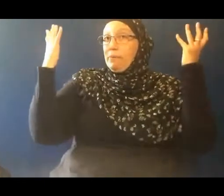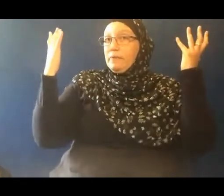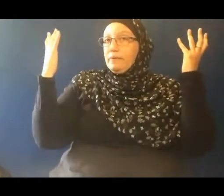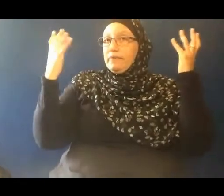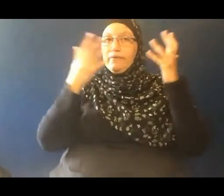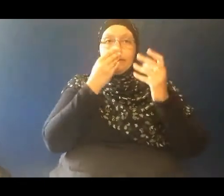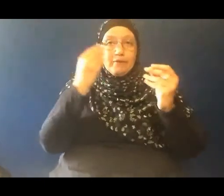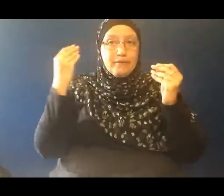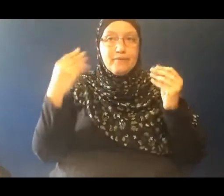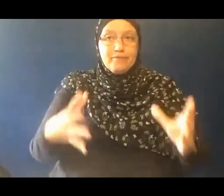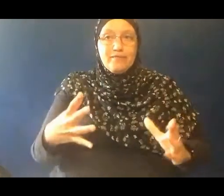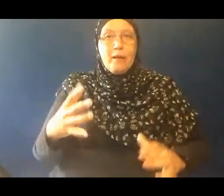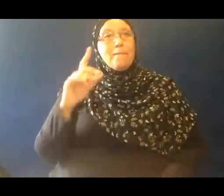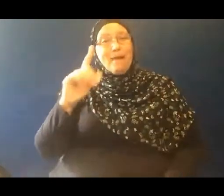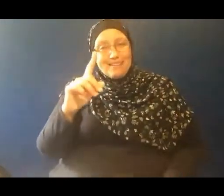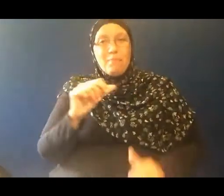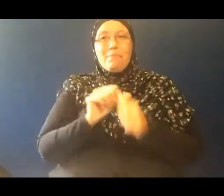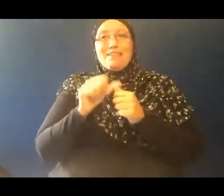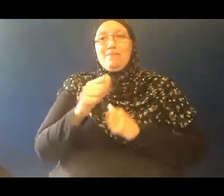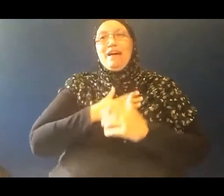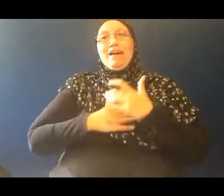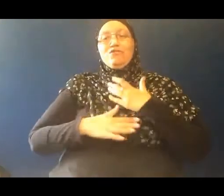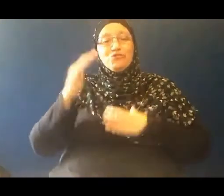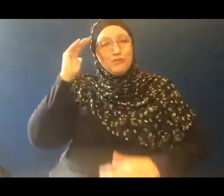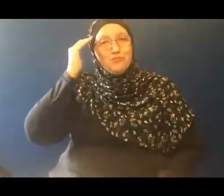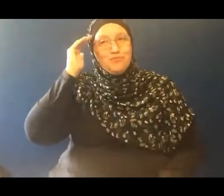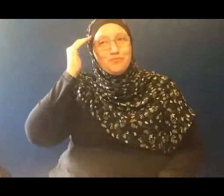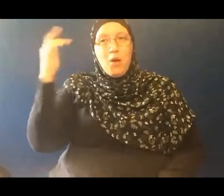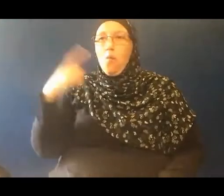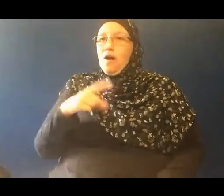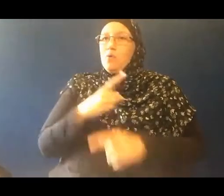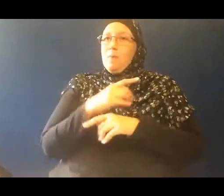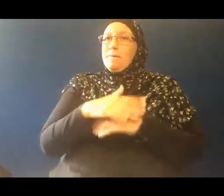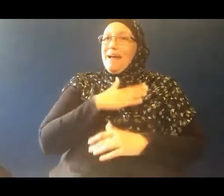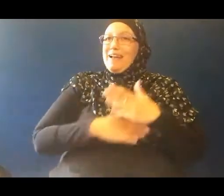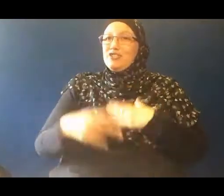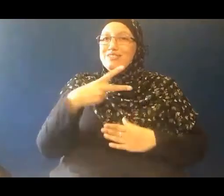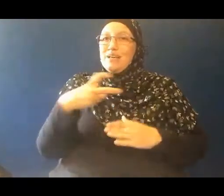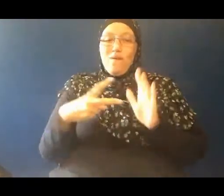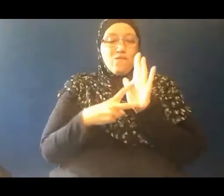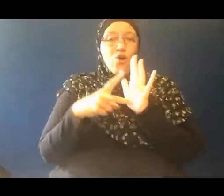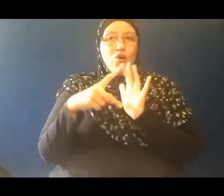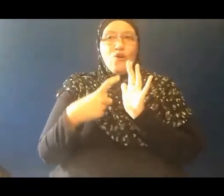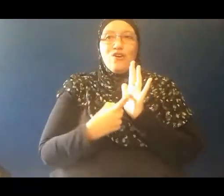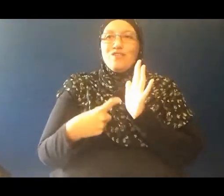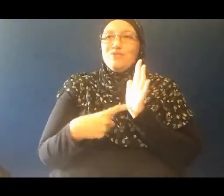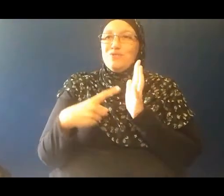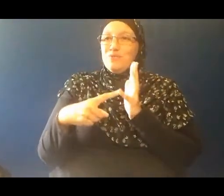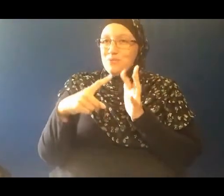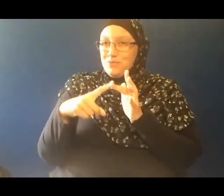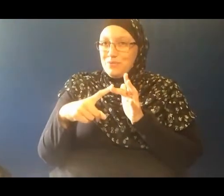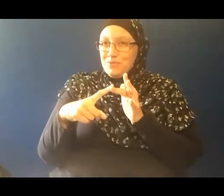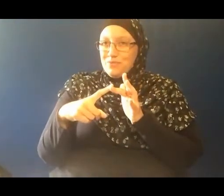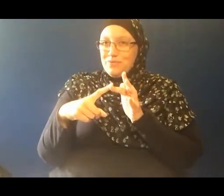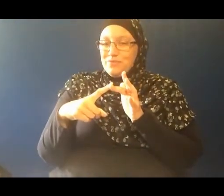winner. And that's why patience is a virtue. Not only to be a Muslim, you acknowledge this. There is